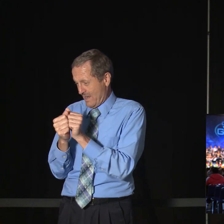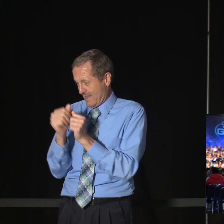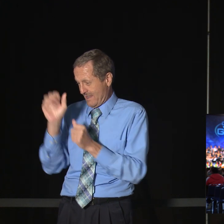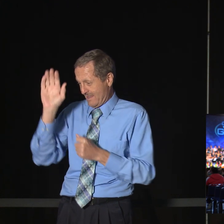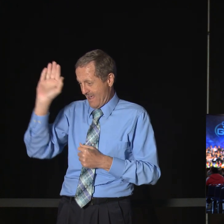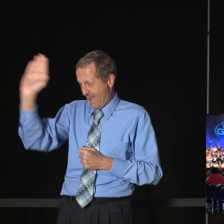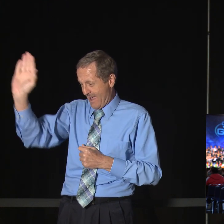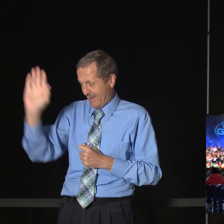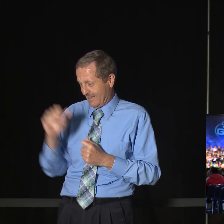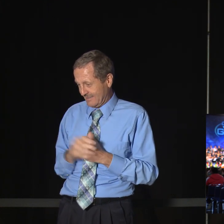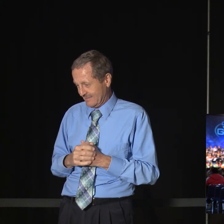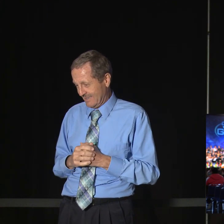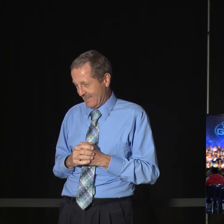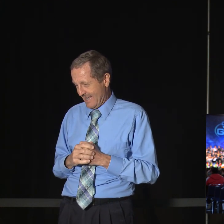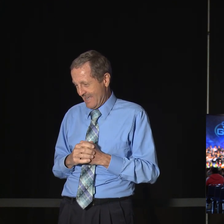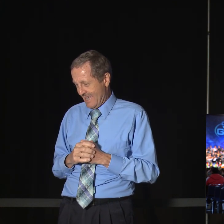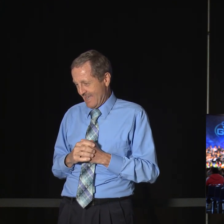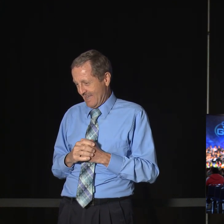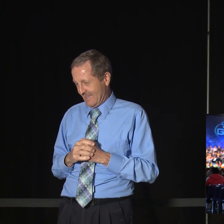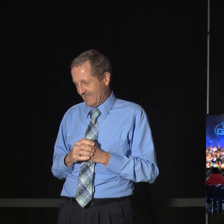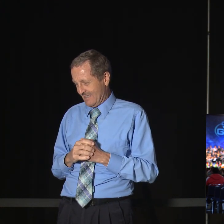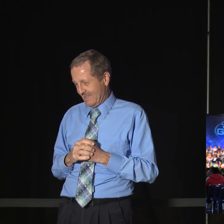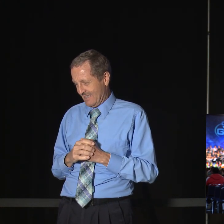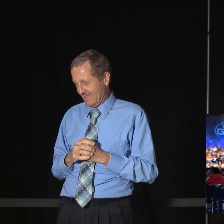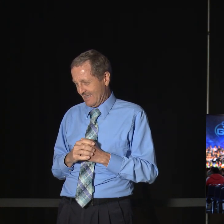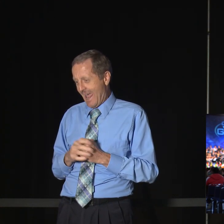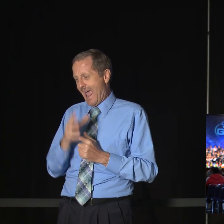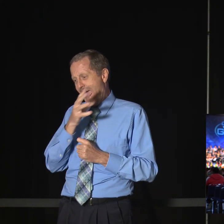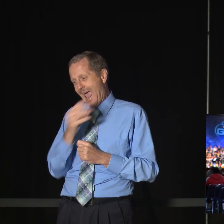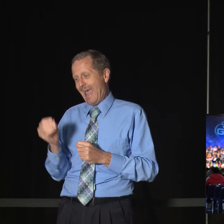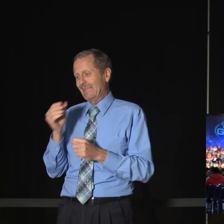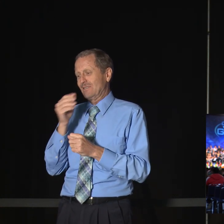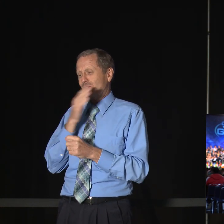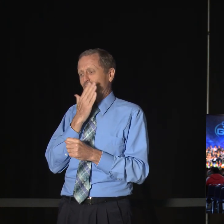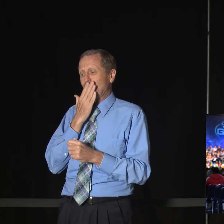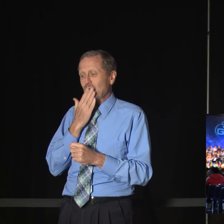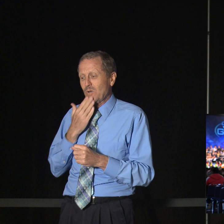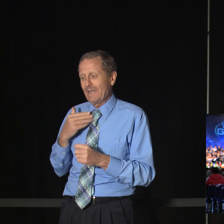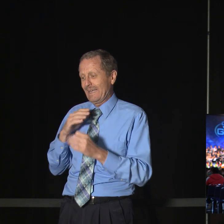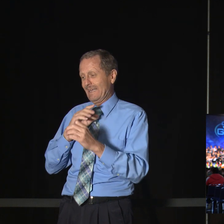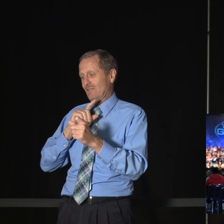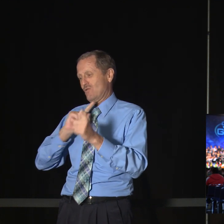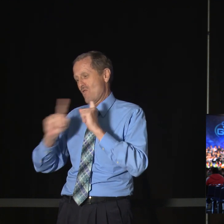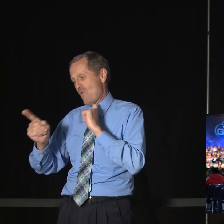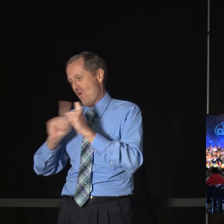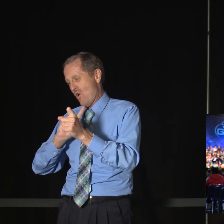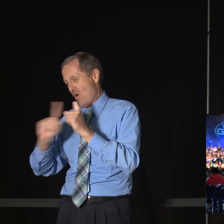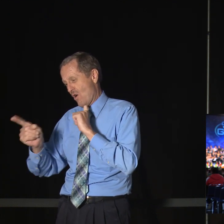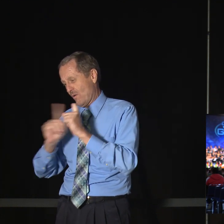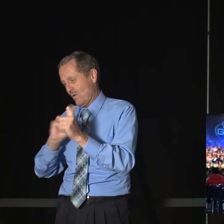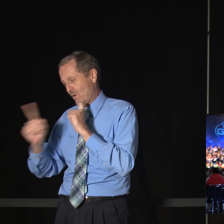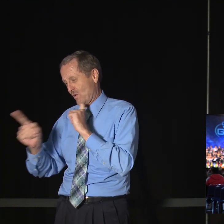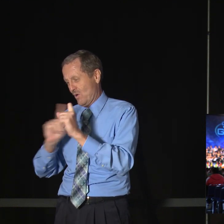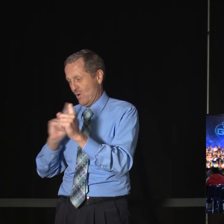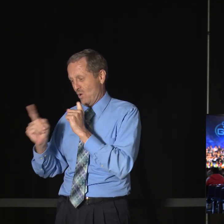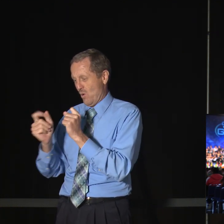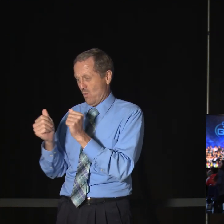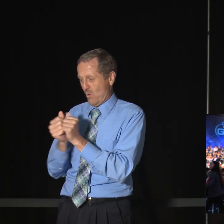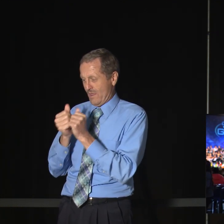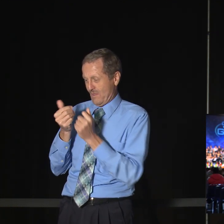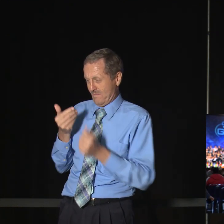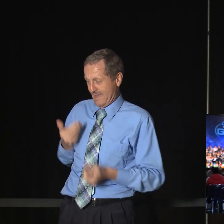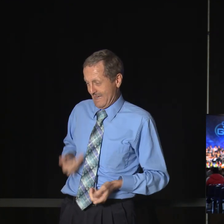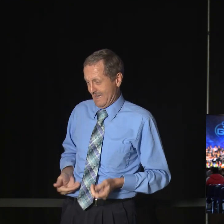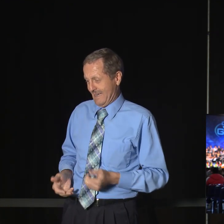experience. We just want to encourage you at home to spend, as we enter a brand new year, spend some time with the Lord